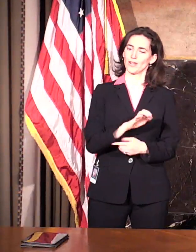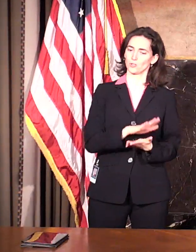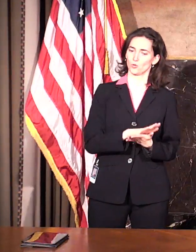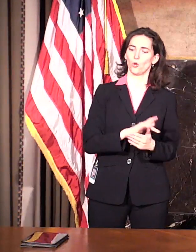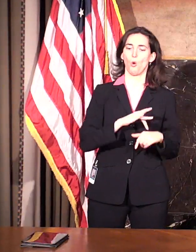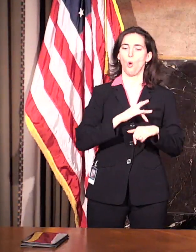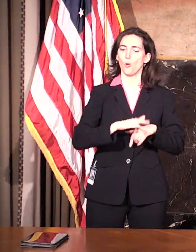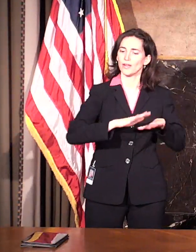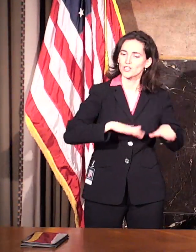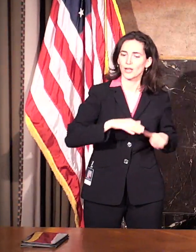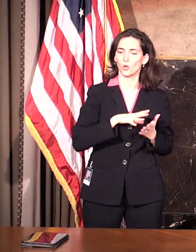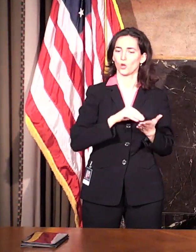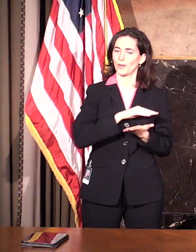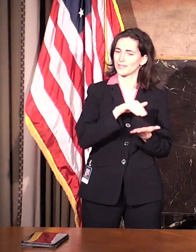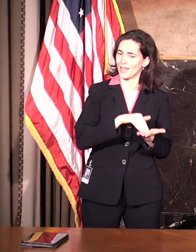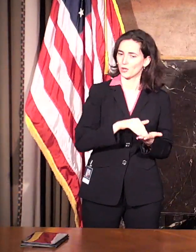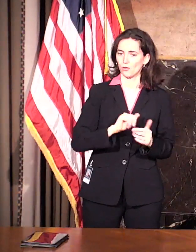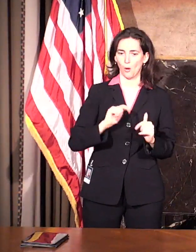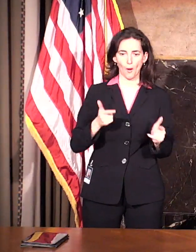centers, for example.